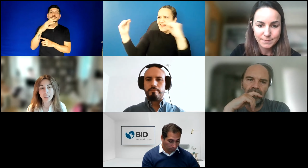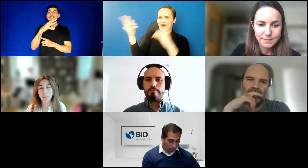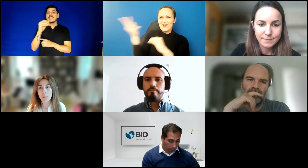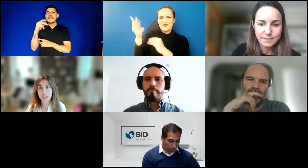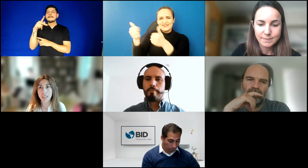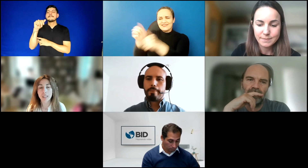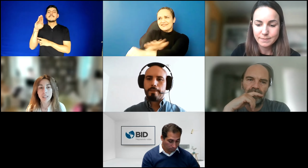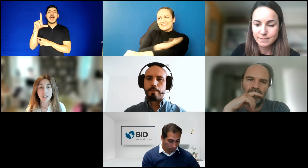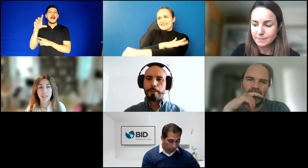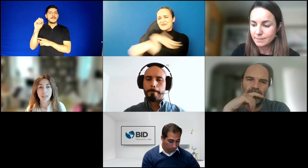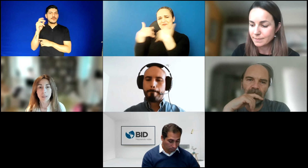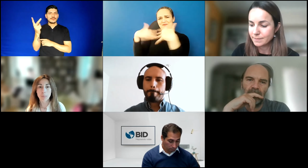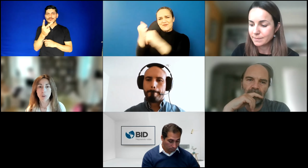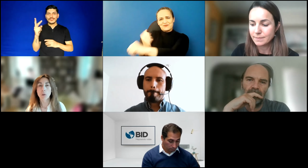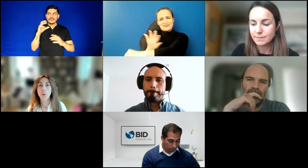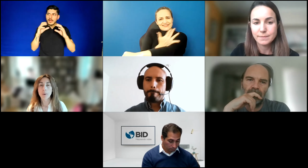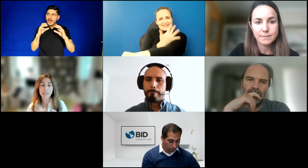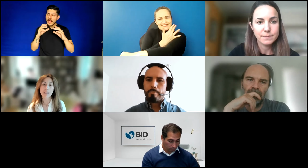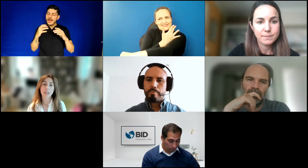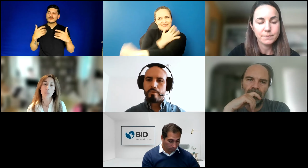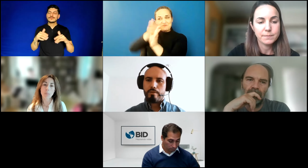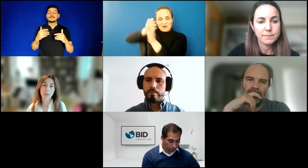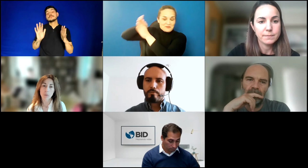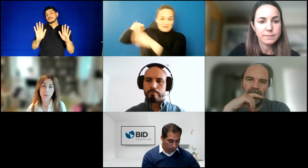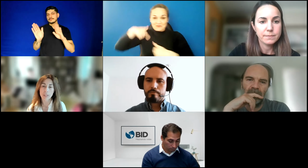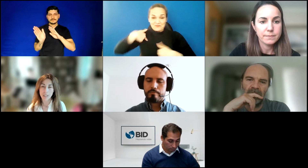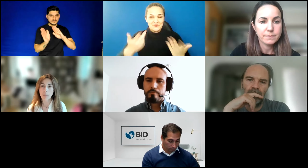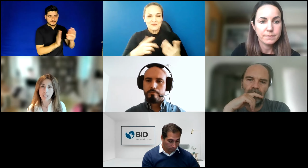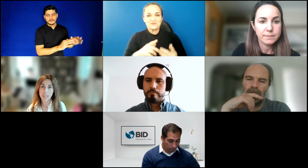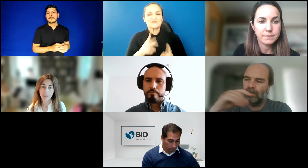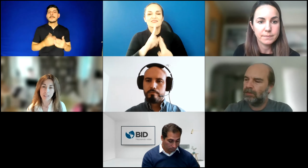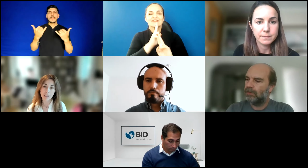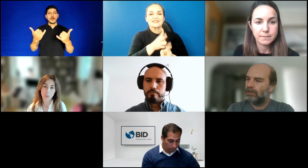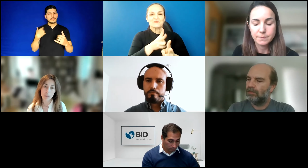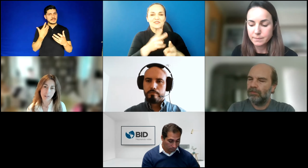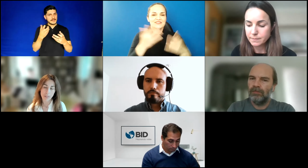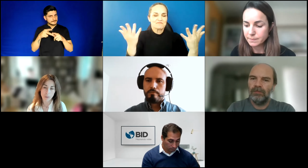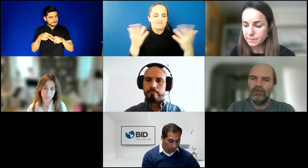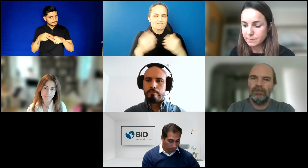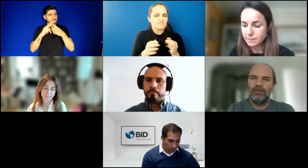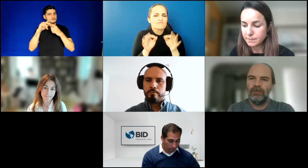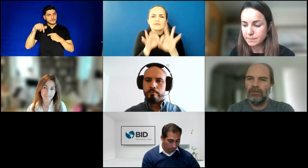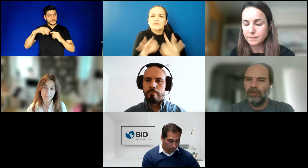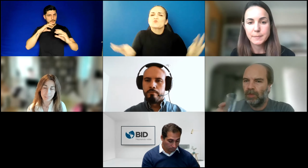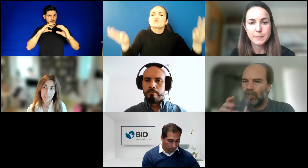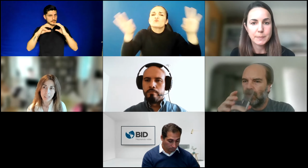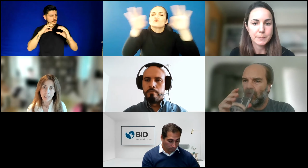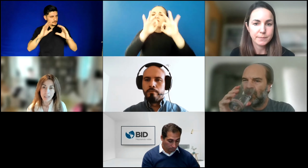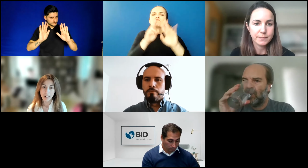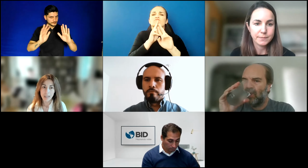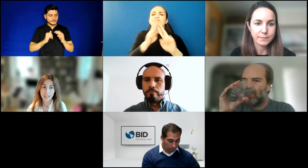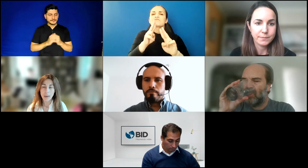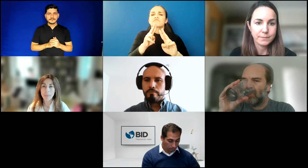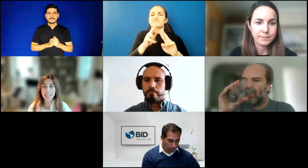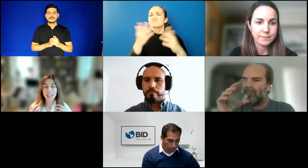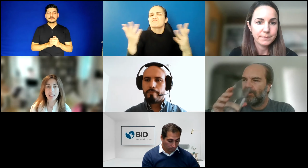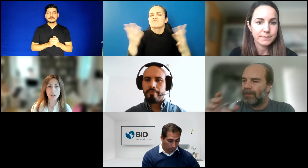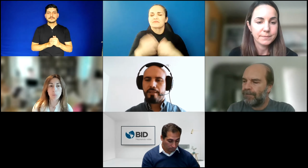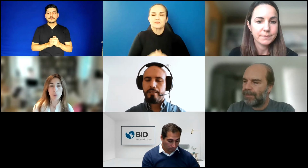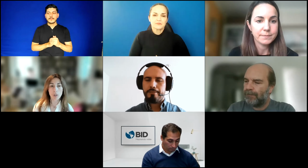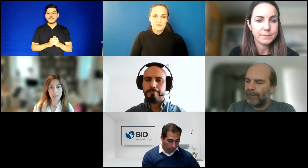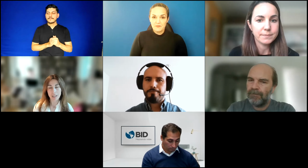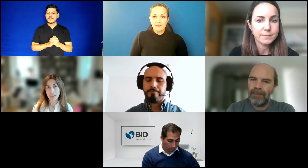between Carlos and Pablo, I would like to start by a basic aspect, but important to this